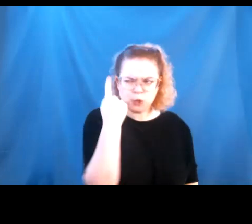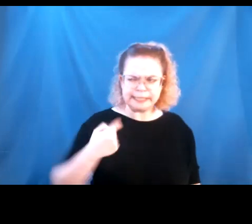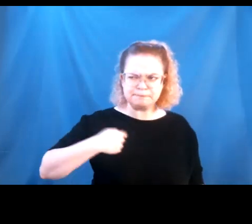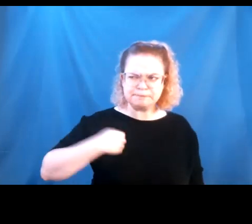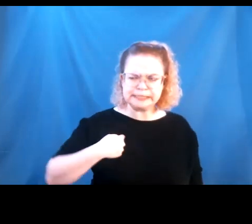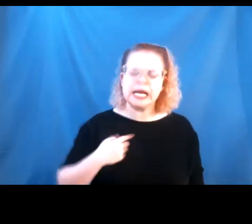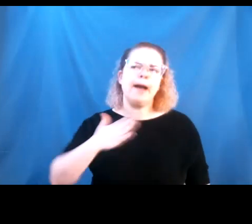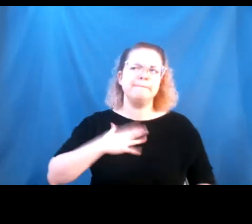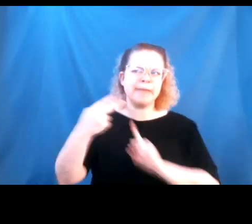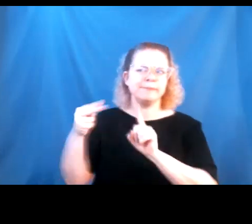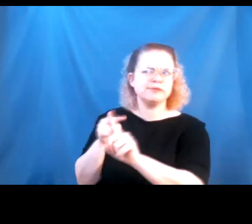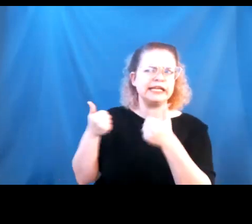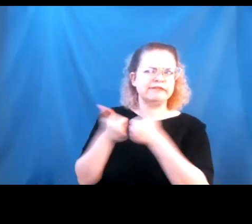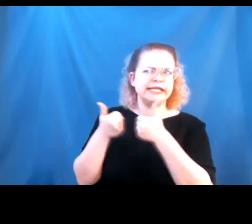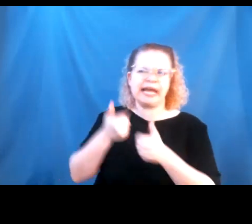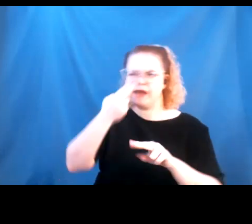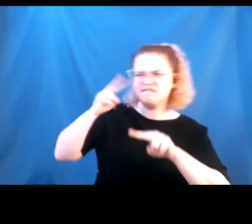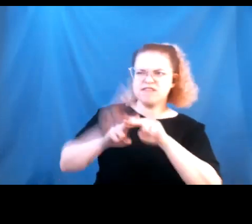fun, isn't it?